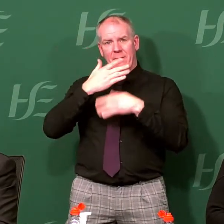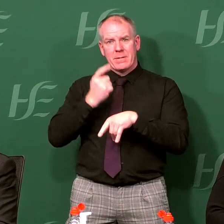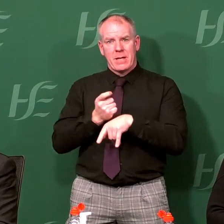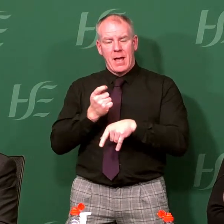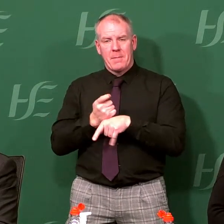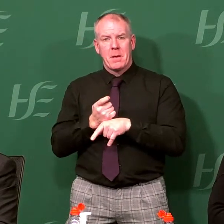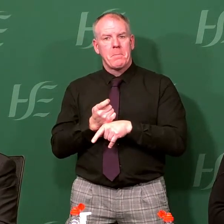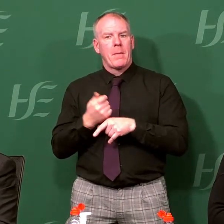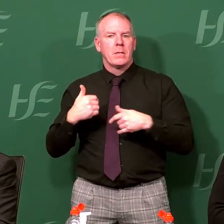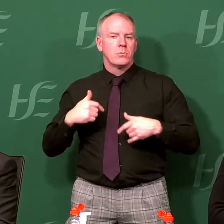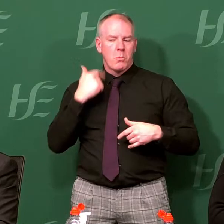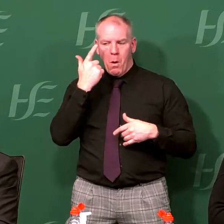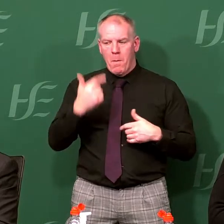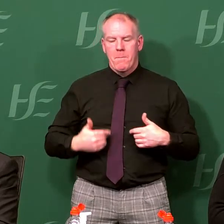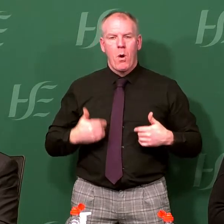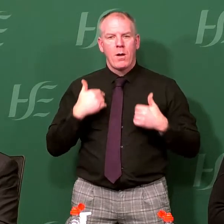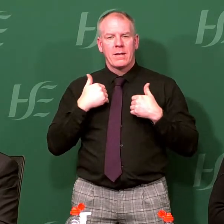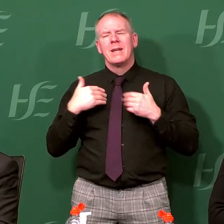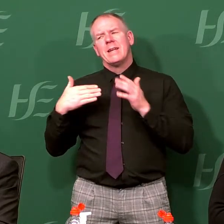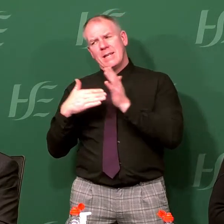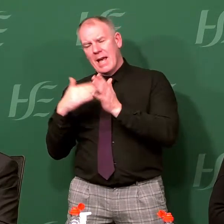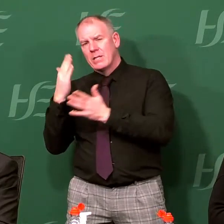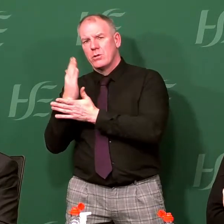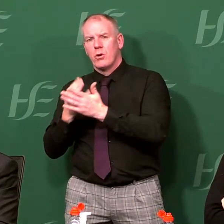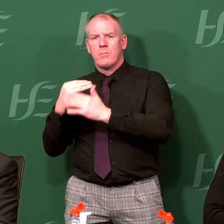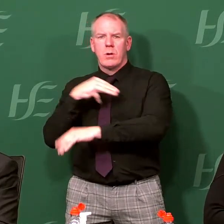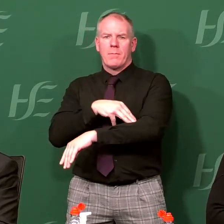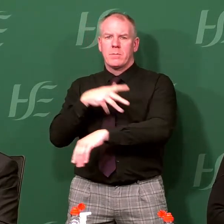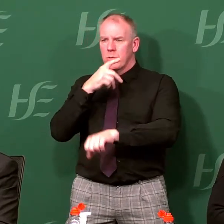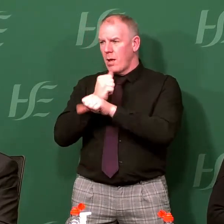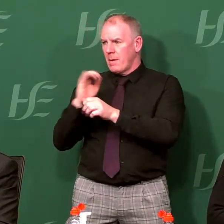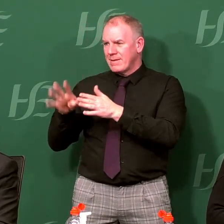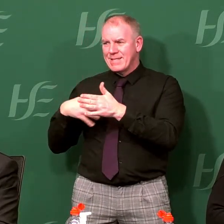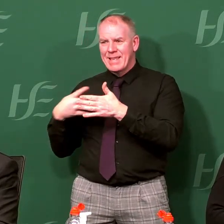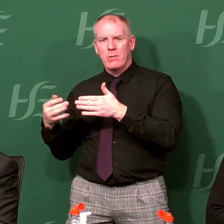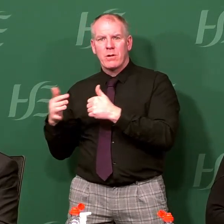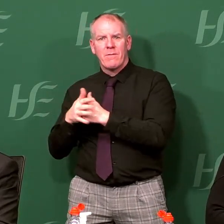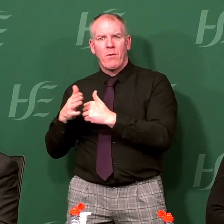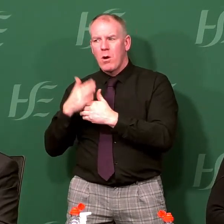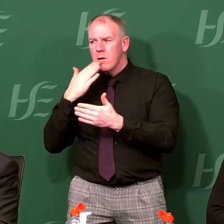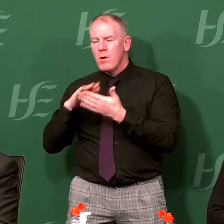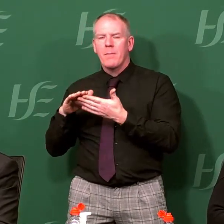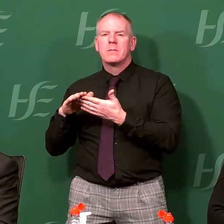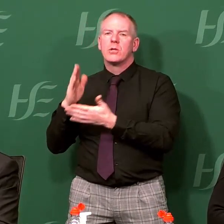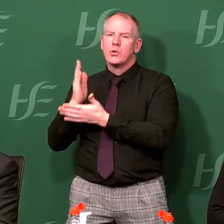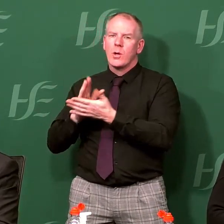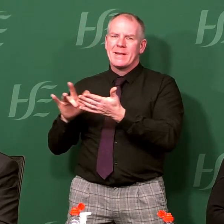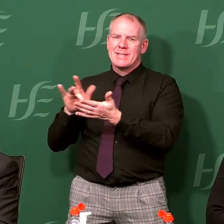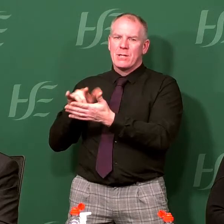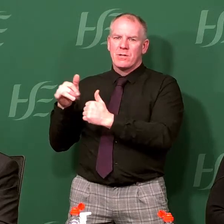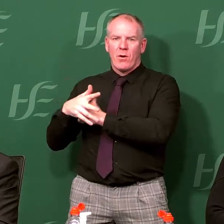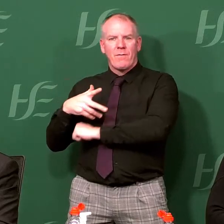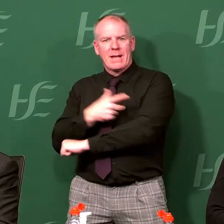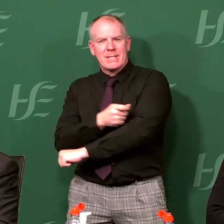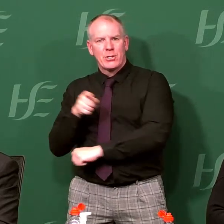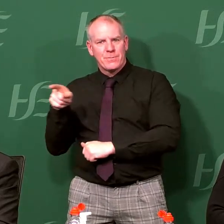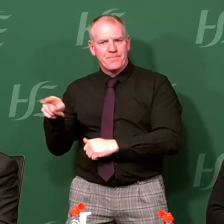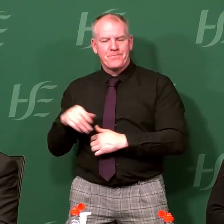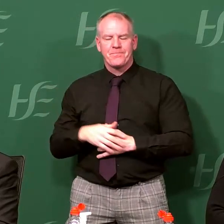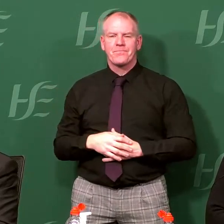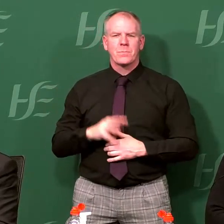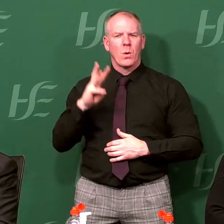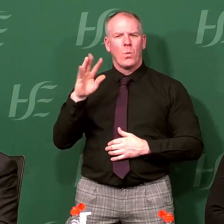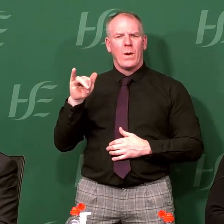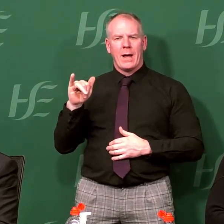at the latest tomorrow morning. There were some issues in terms of scheduling in a couple of centres in particular, where